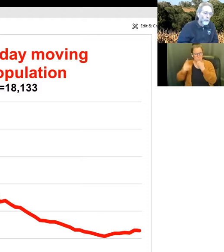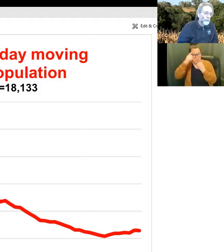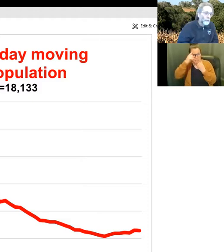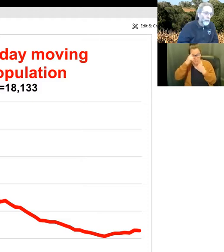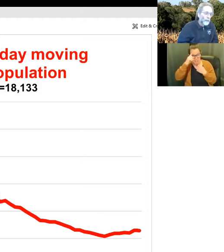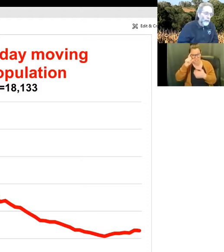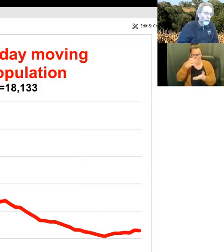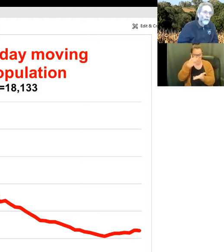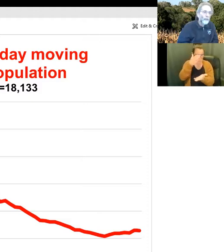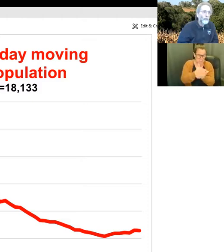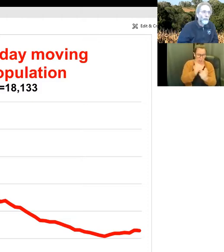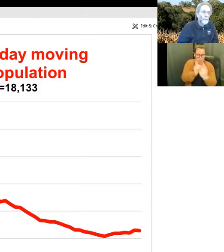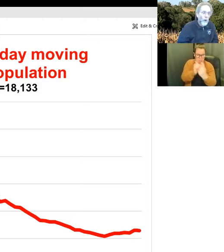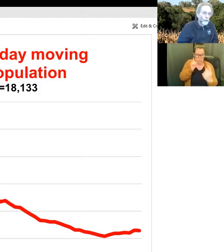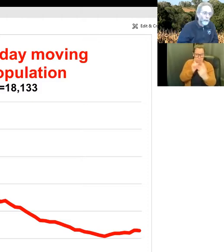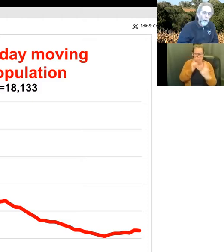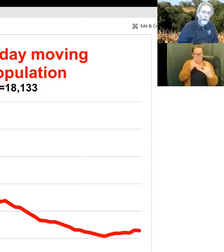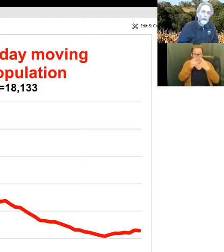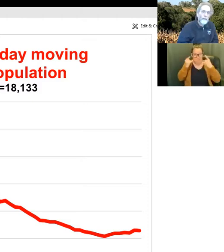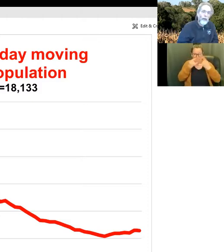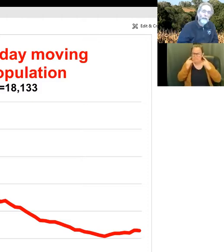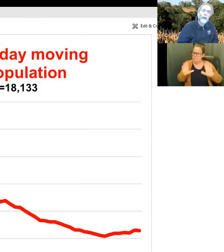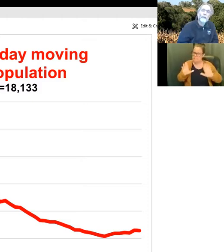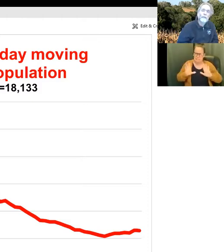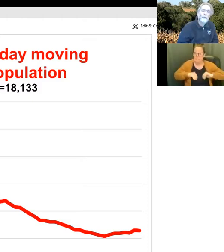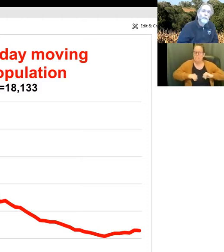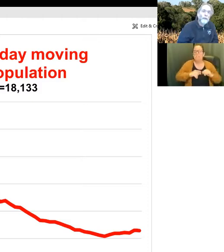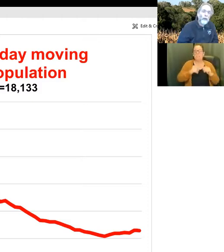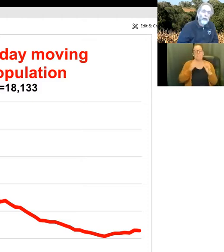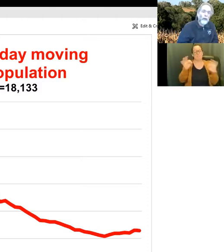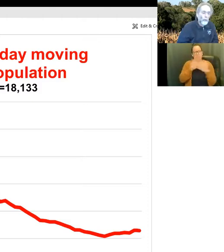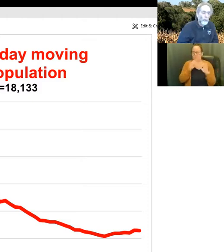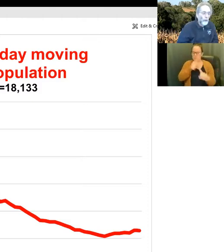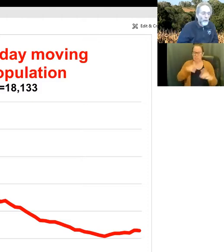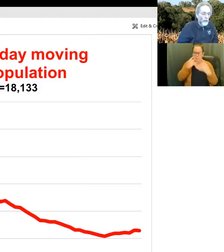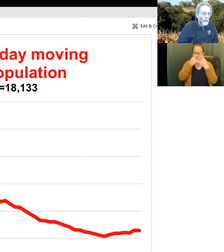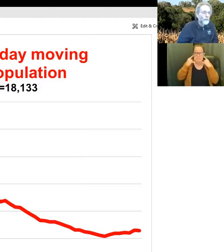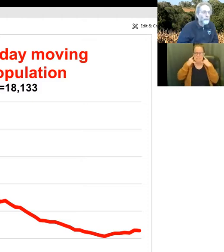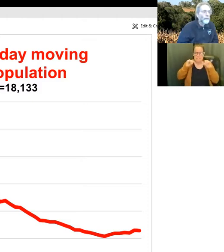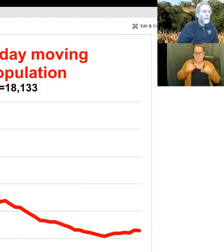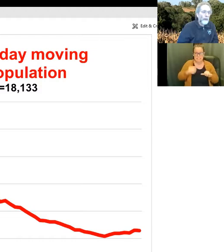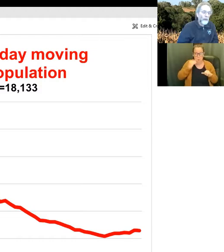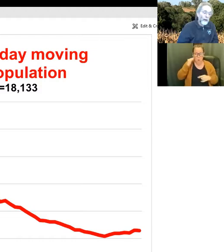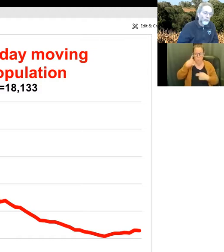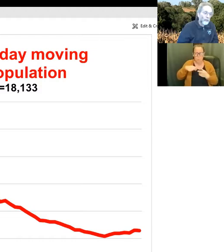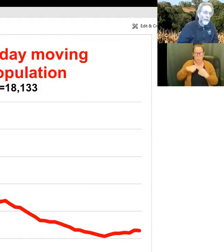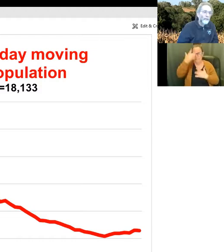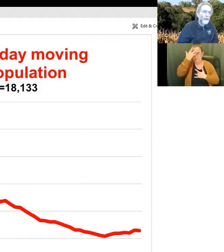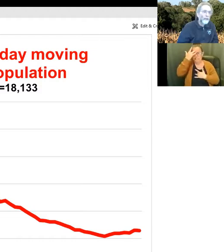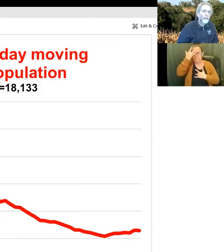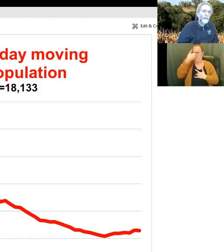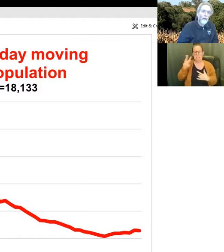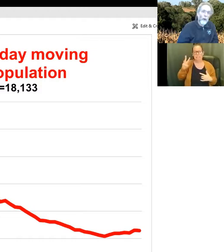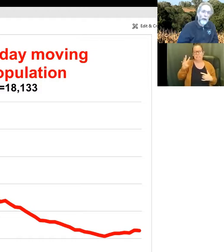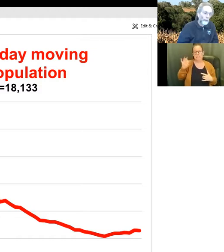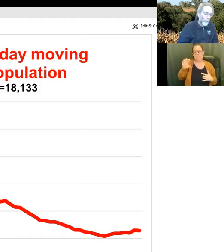non-pharmaceutical interventions, most importantly, masking, staying home when you're ill, maintaining 6 feet of